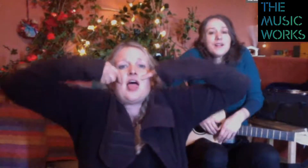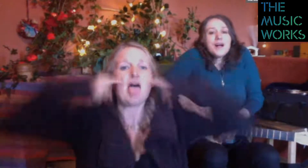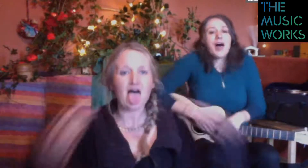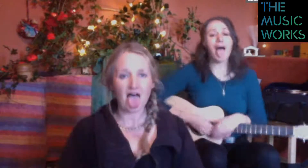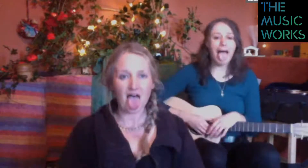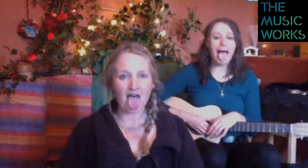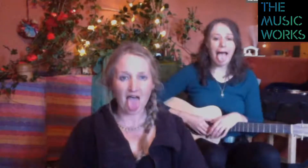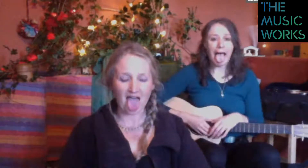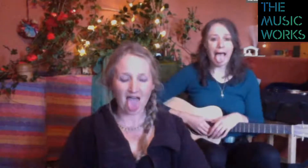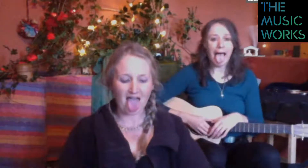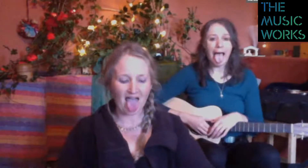three,